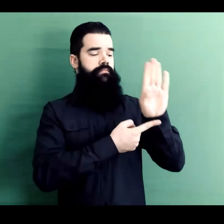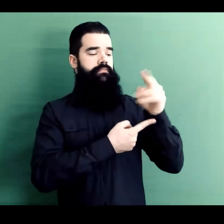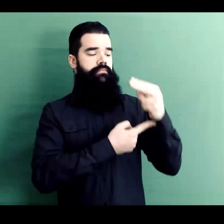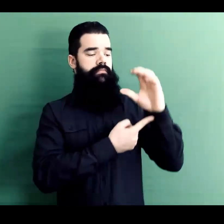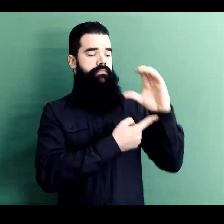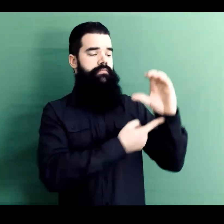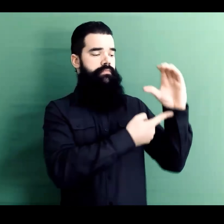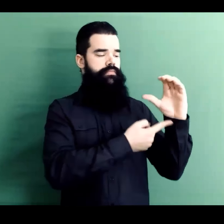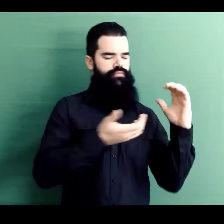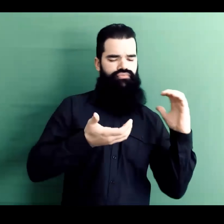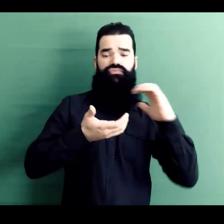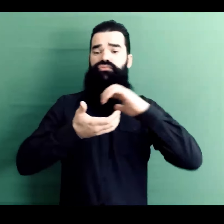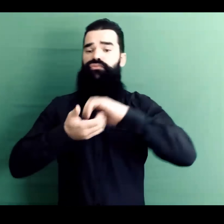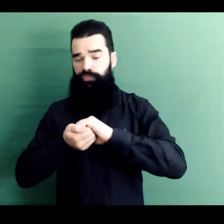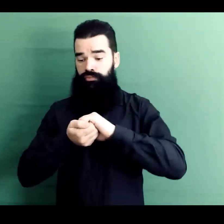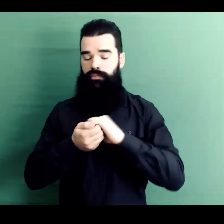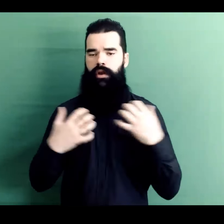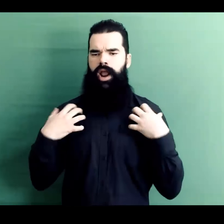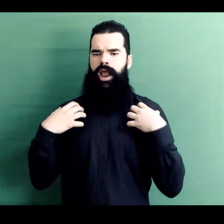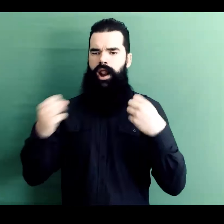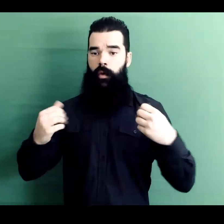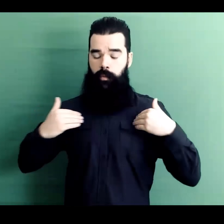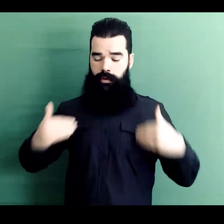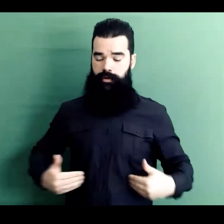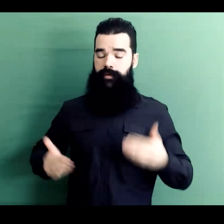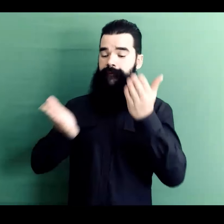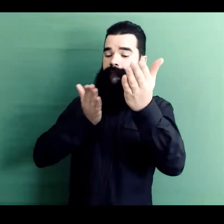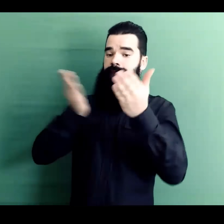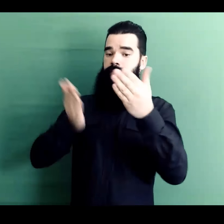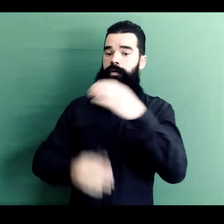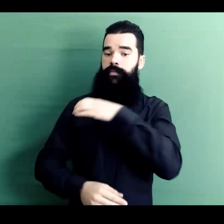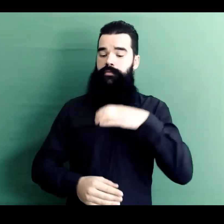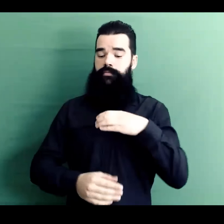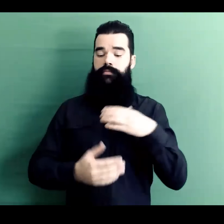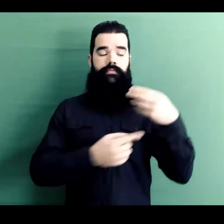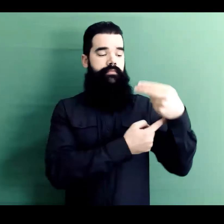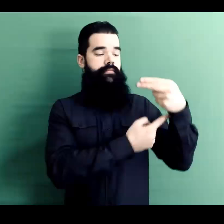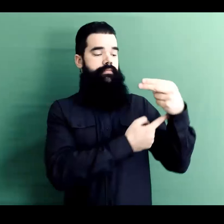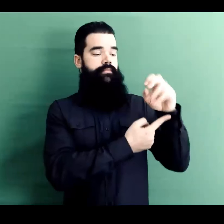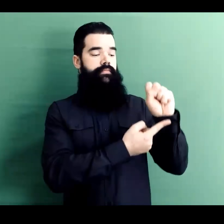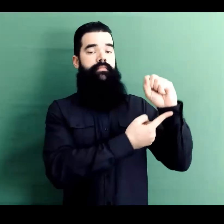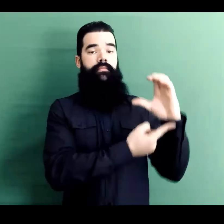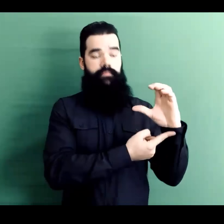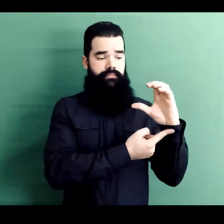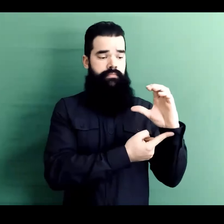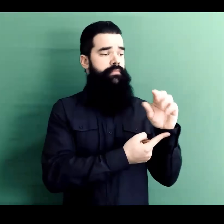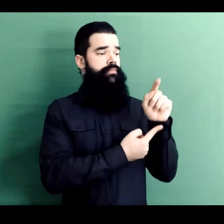SBHCC, launched their survey of behavioral health services in Texas.